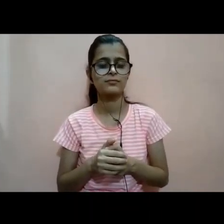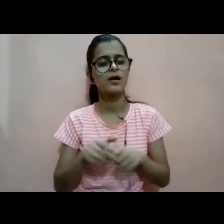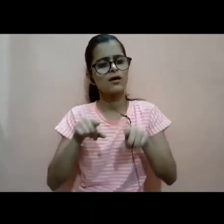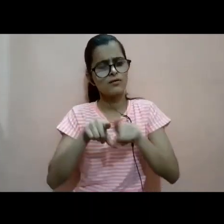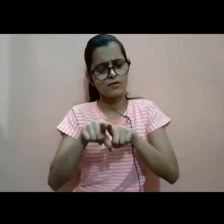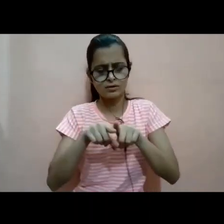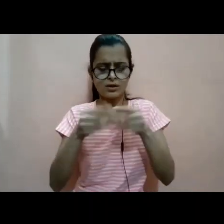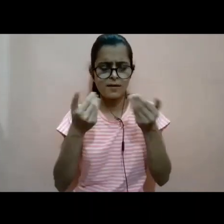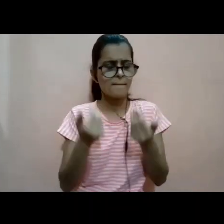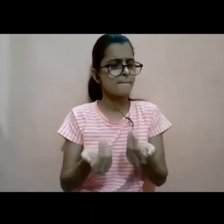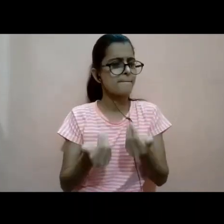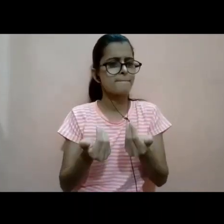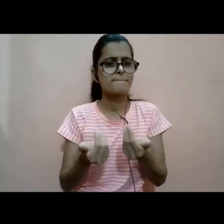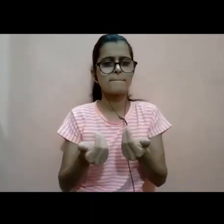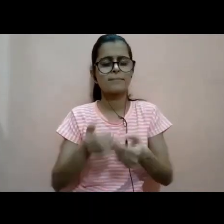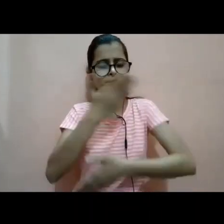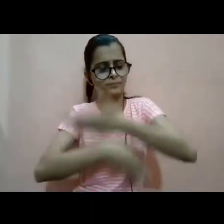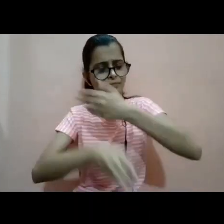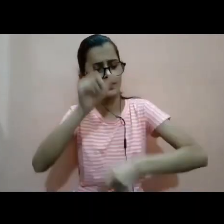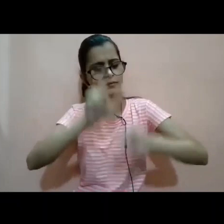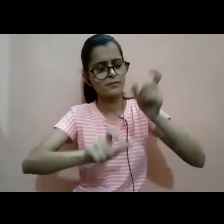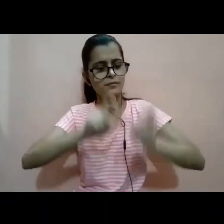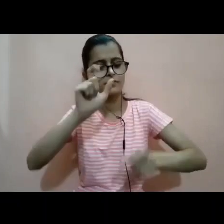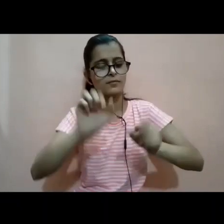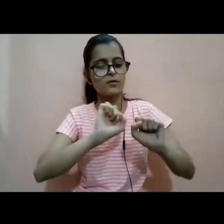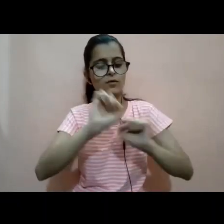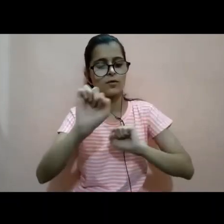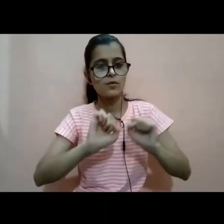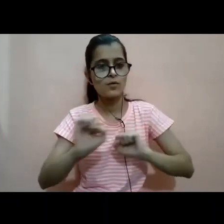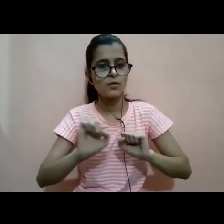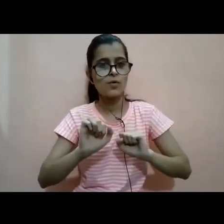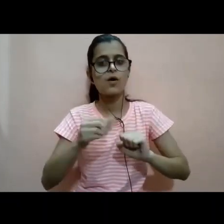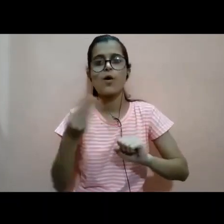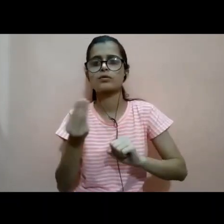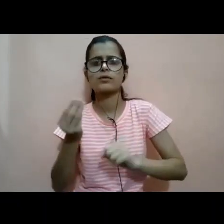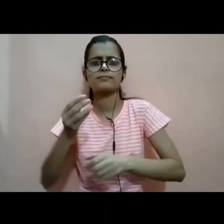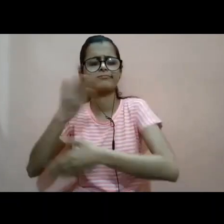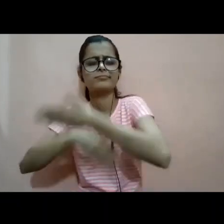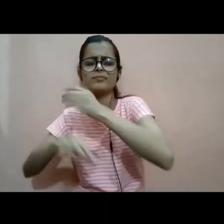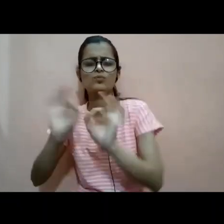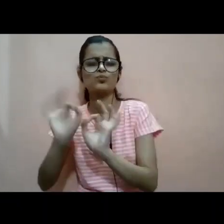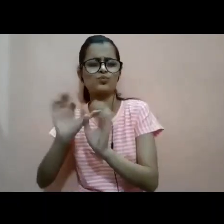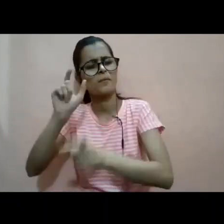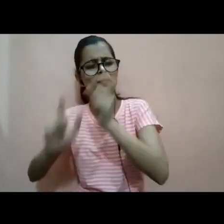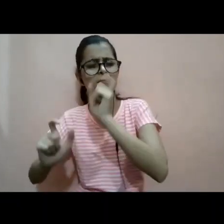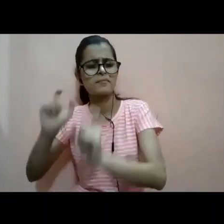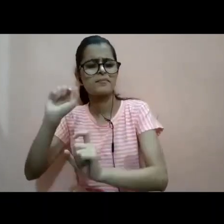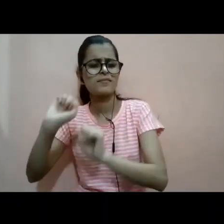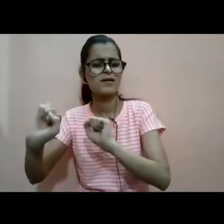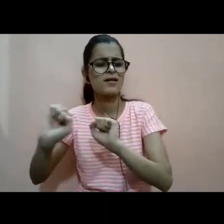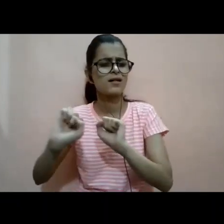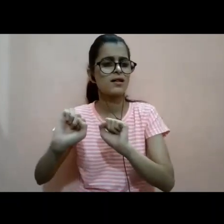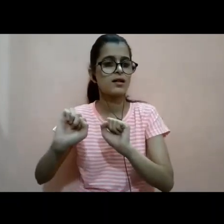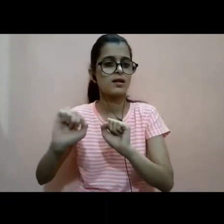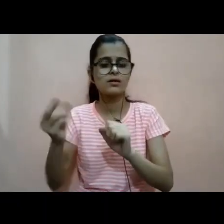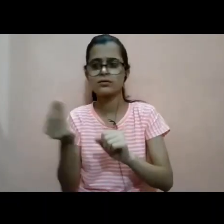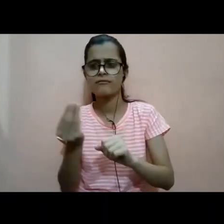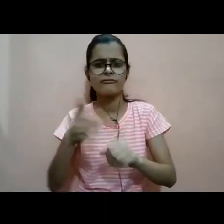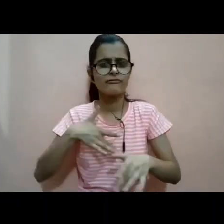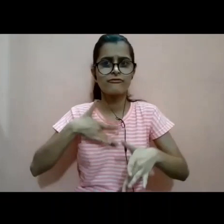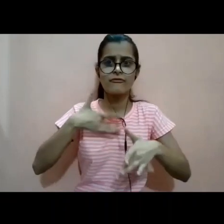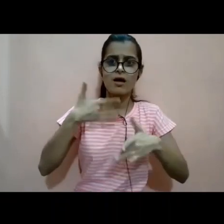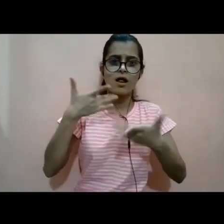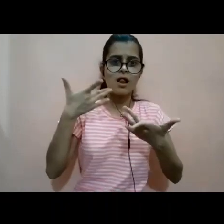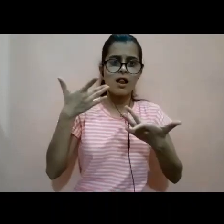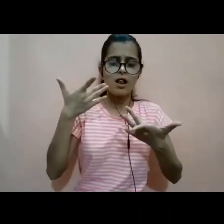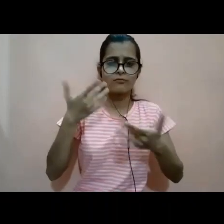of disabled people alongside the experiences of non-disabled people is around that kind of that common feeling experience people